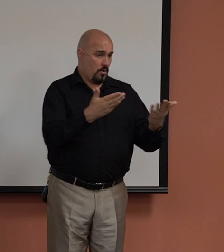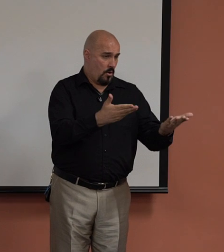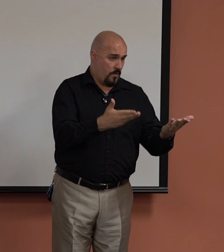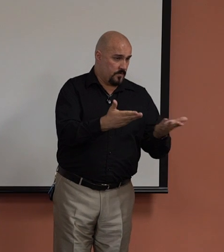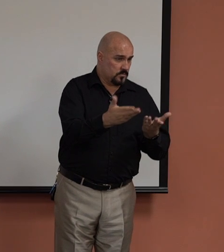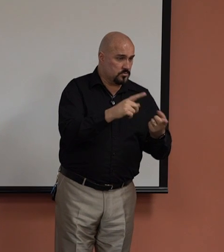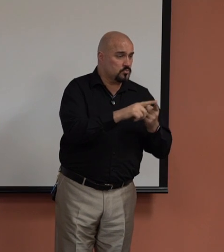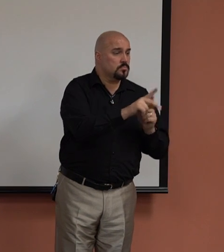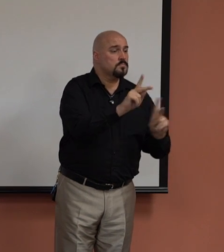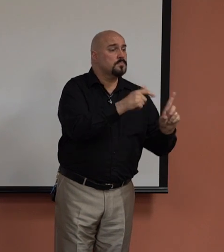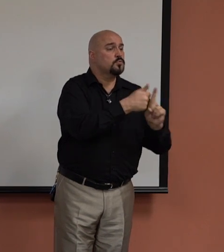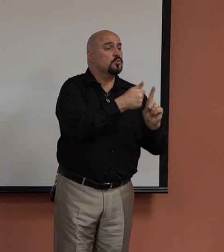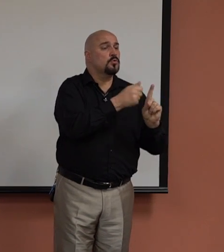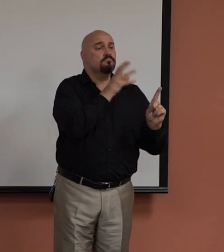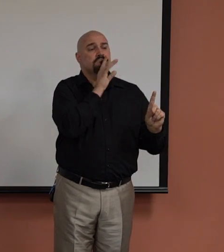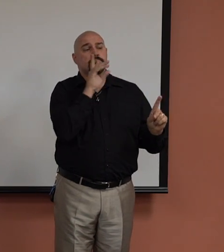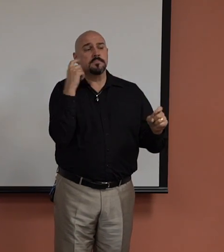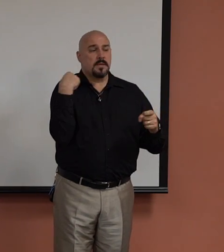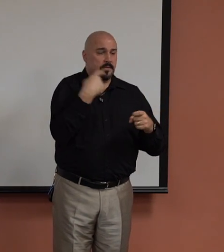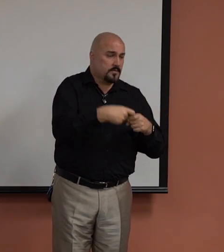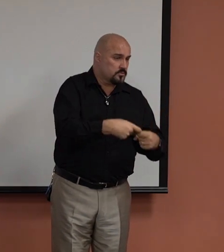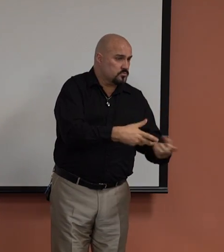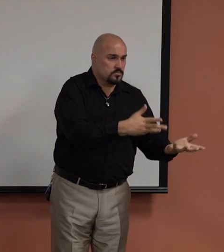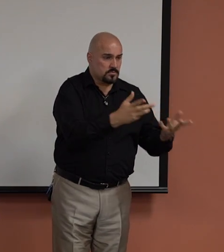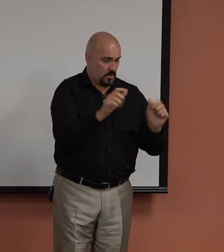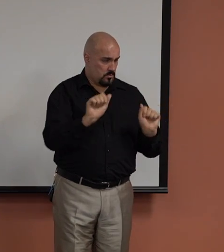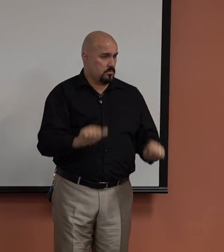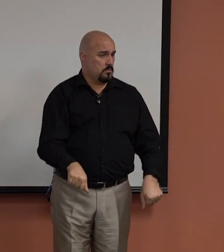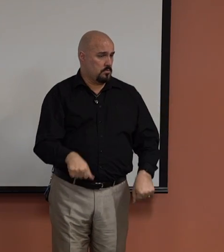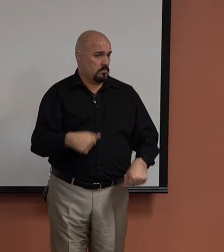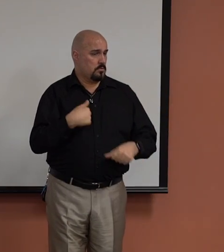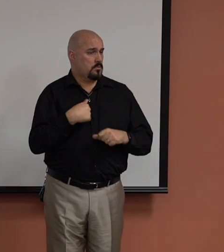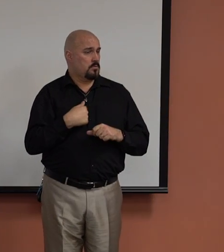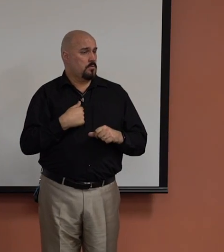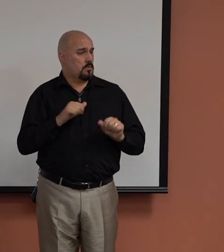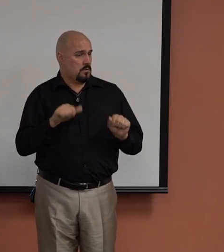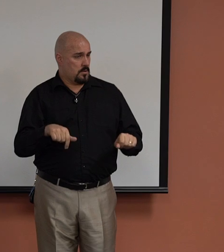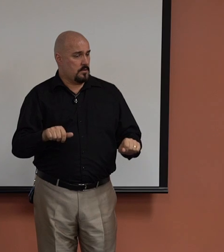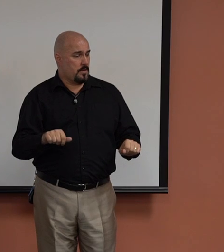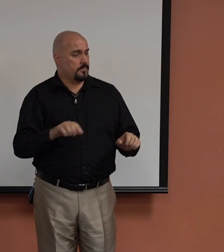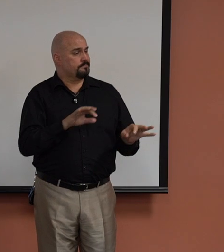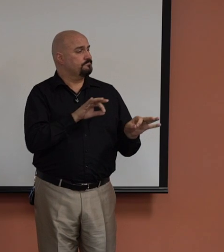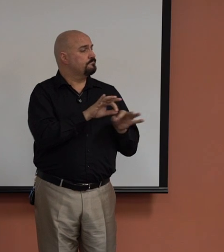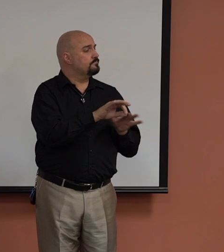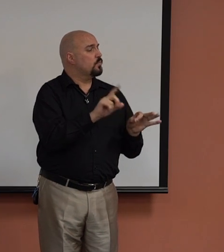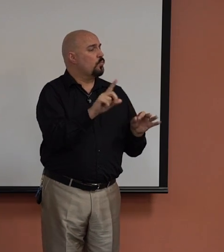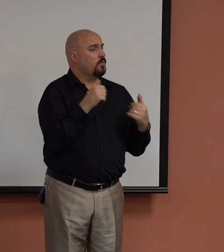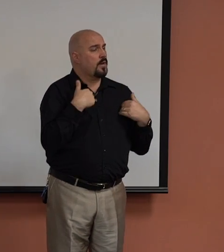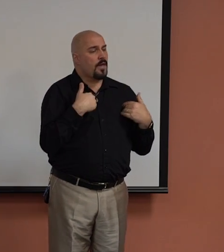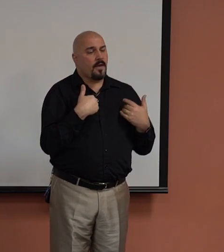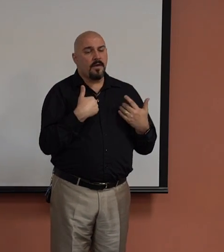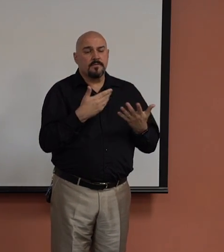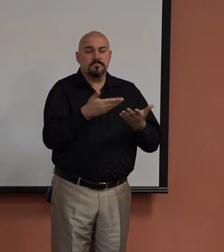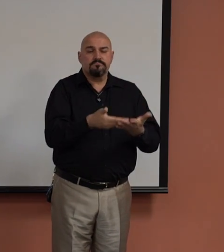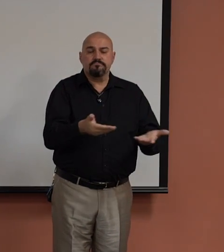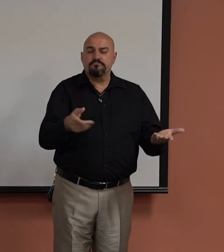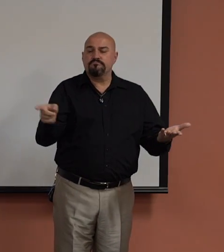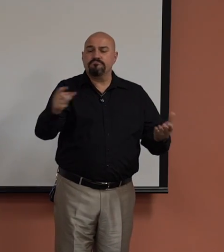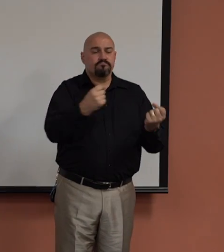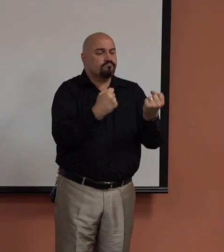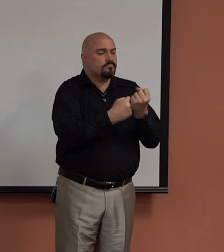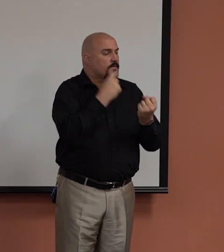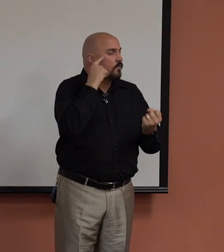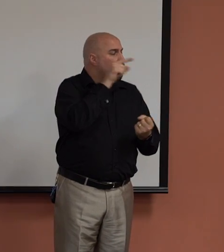those Spanish-speaking families and explain to them, you know, Right. what is out there for them. Which she just